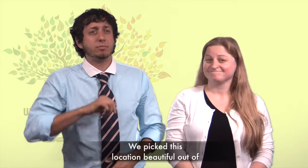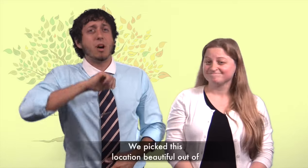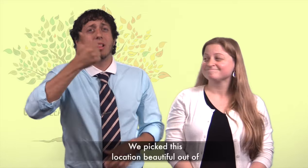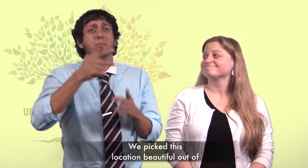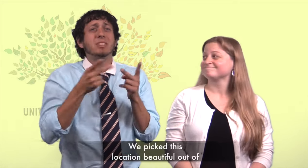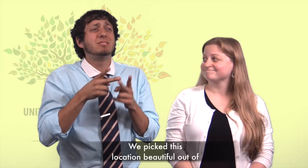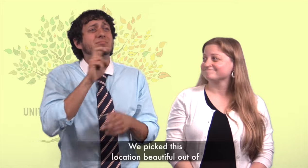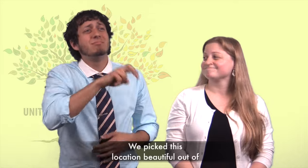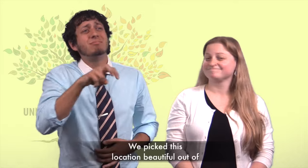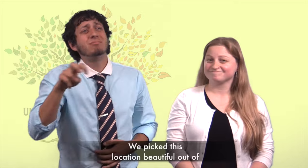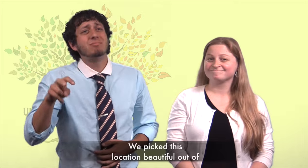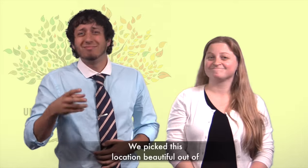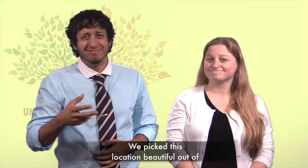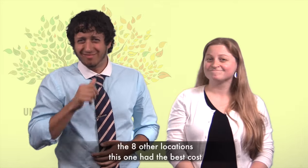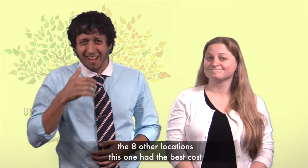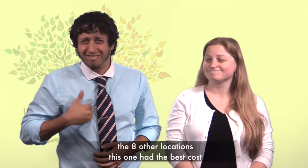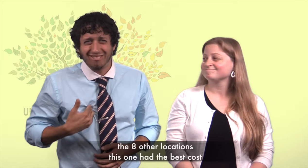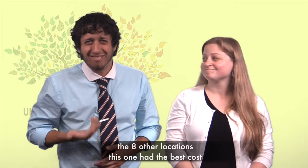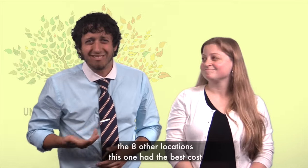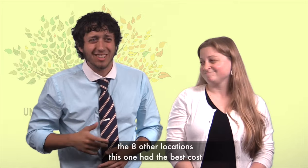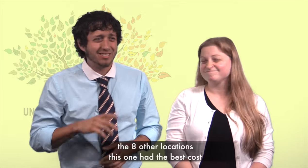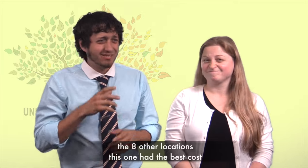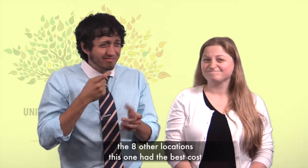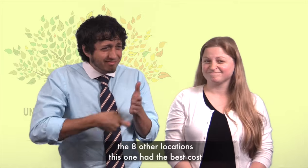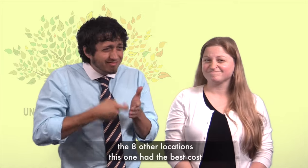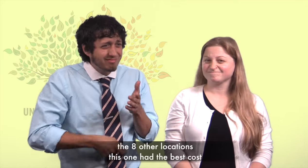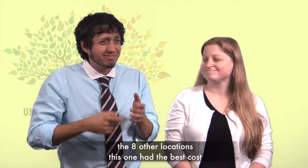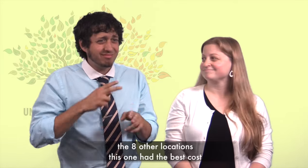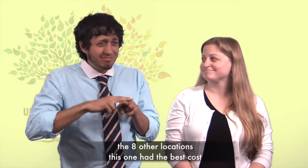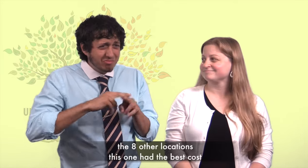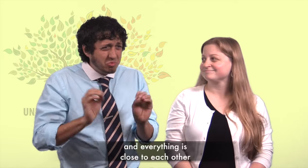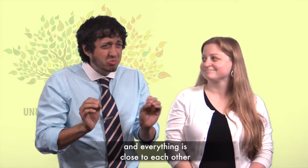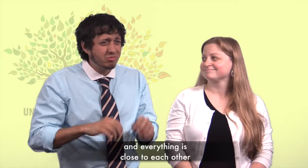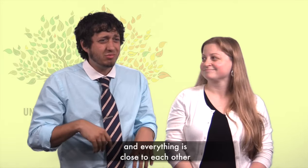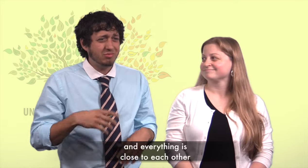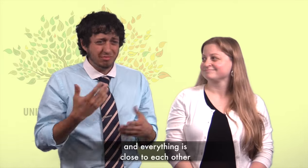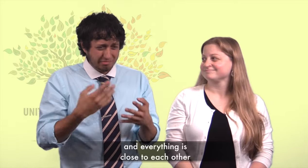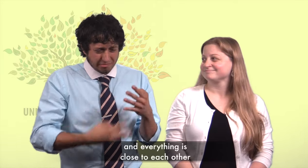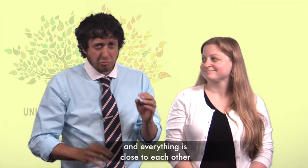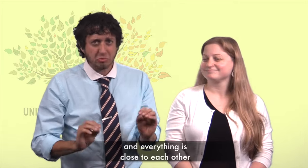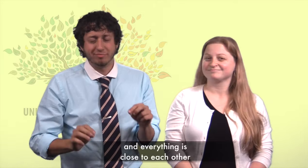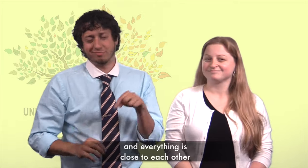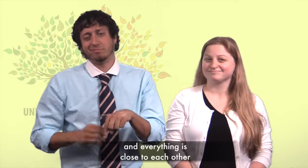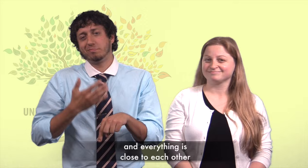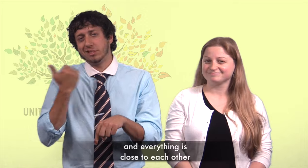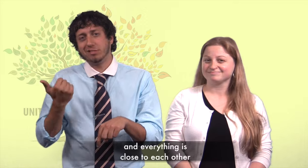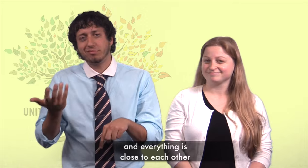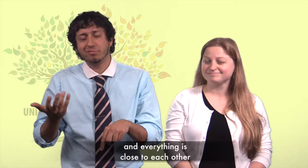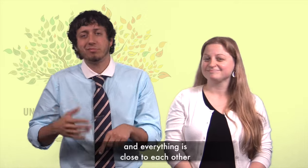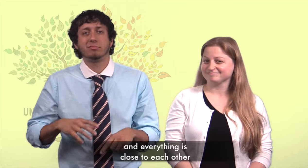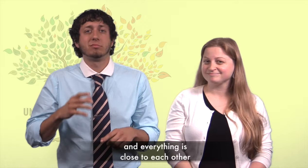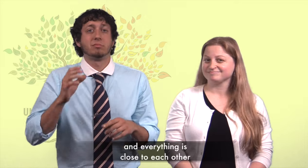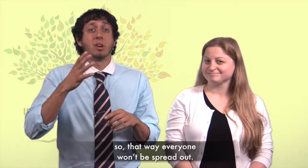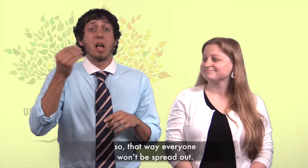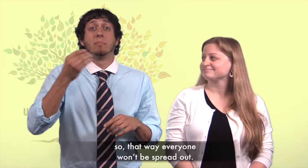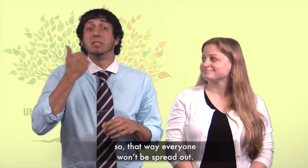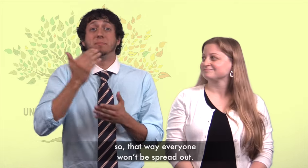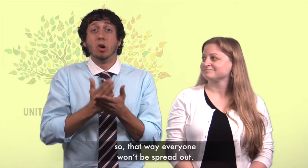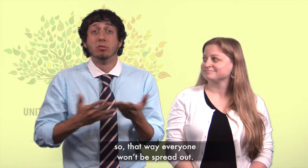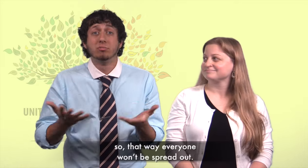We picked this beautiful location out of 8 other possible locations, and everything was close, but we decided that this one was the best,